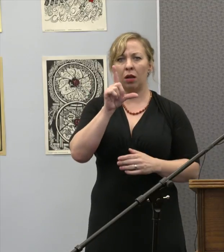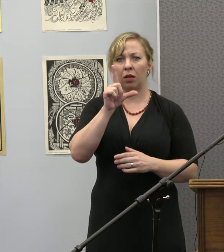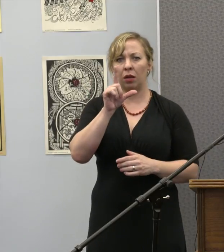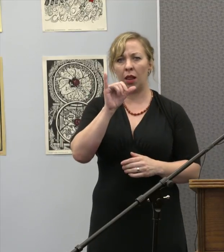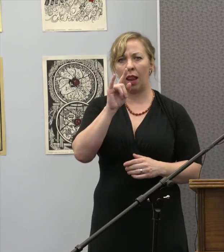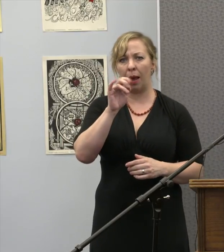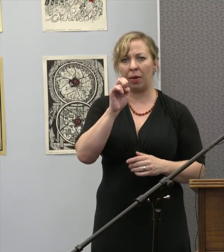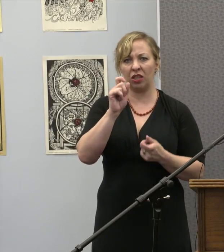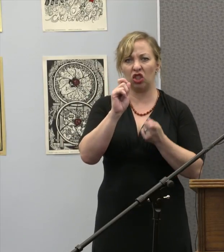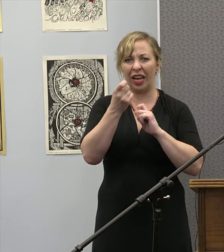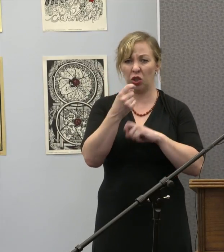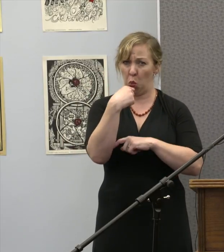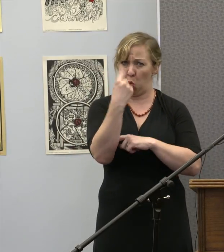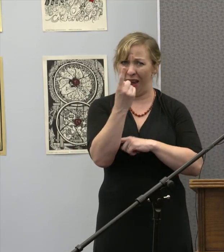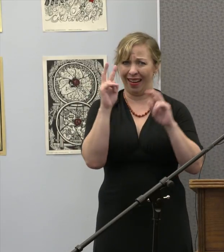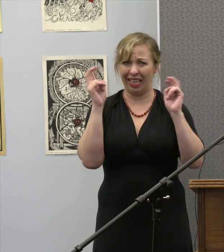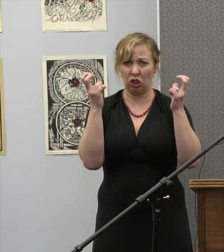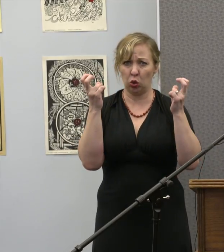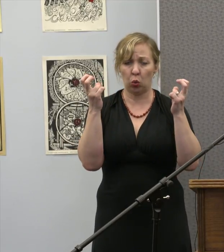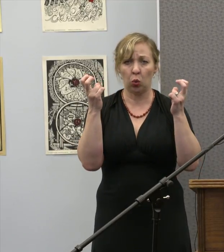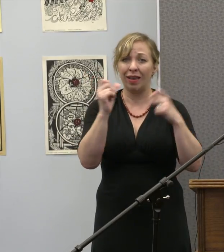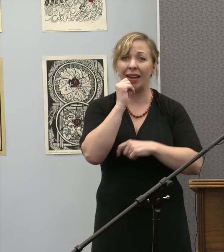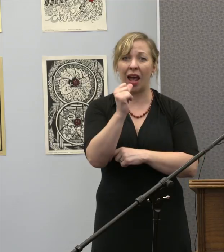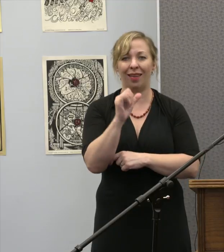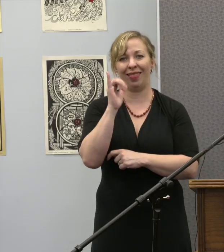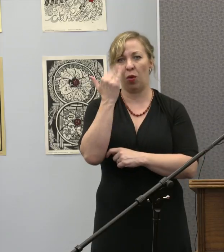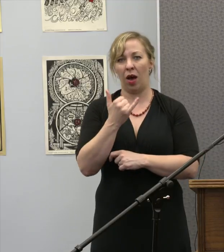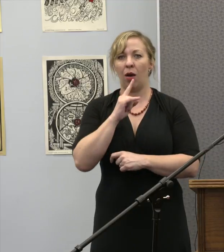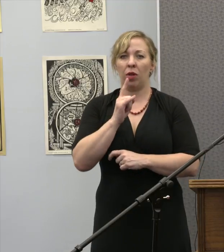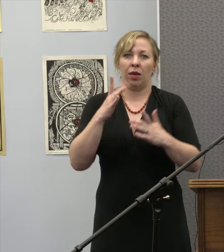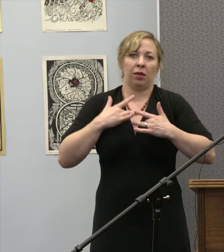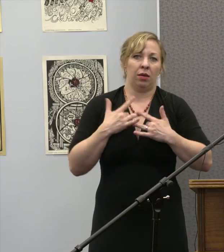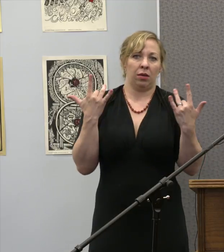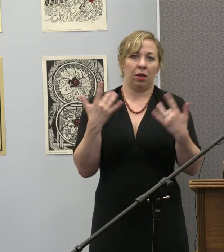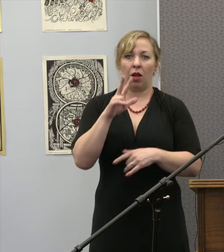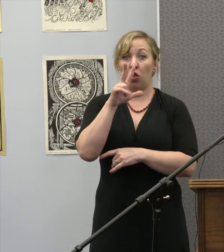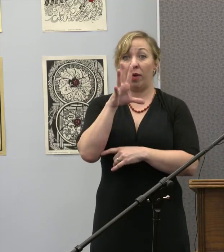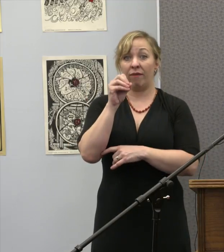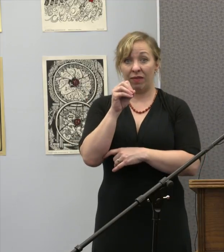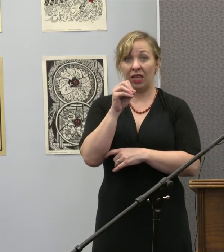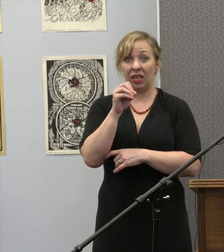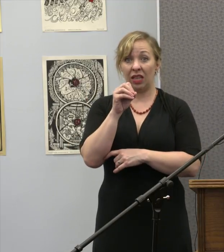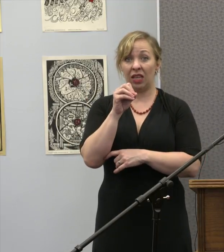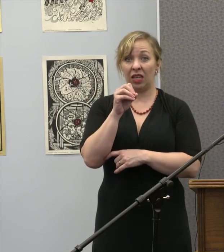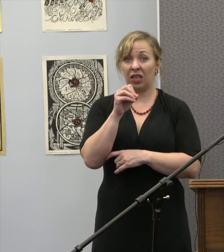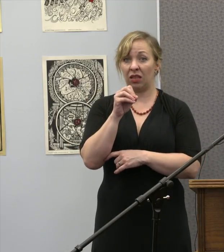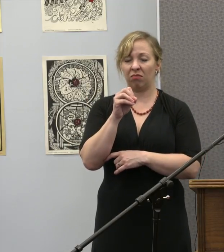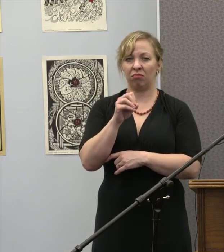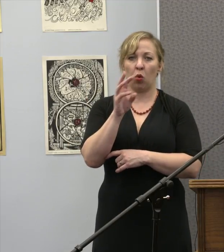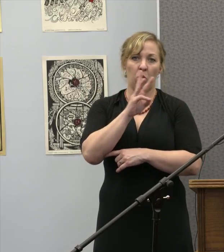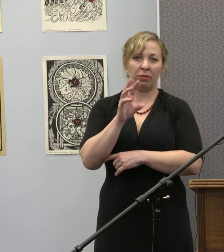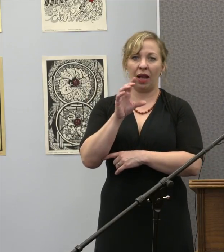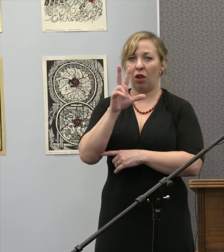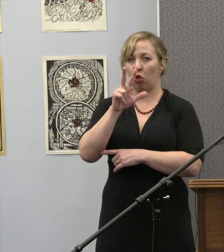fight. That's why I'm really happy, and I was really touched that 350 was, I am honored that 350 endorsed this